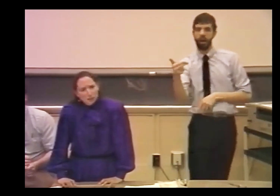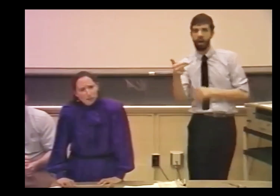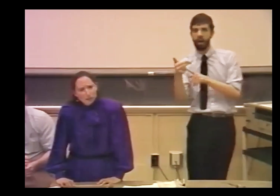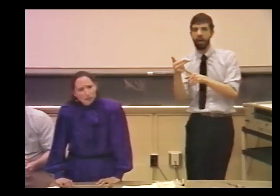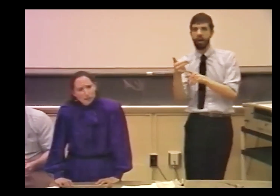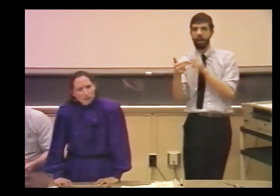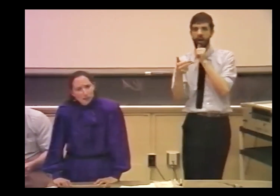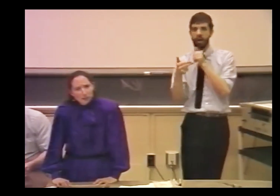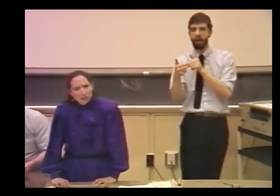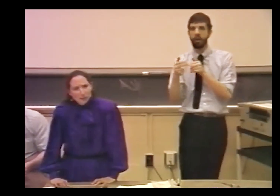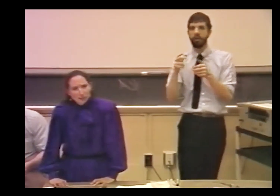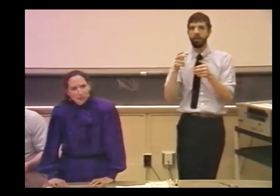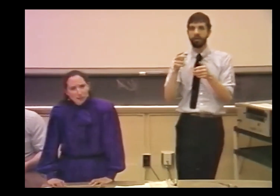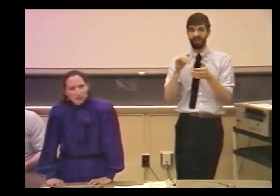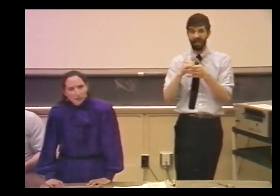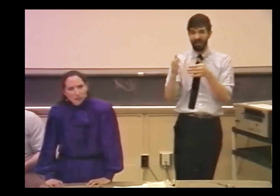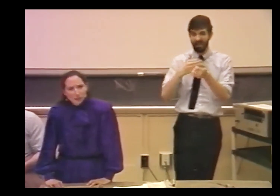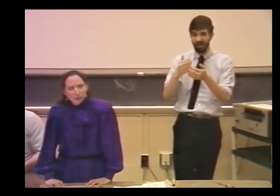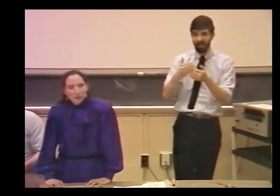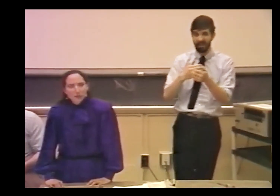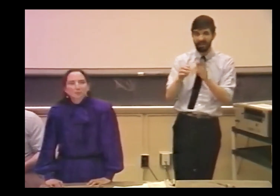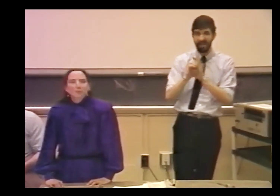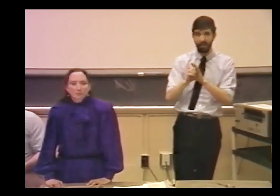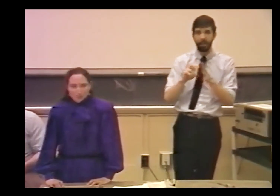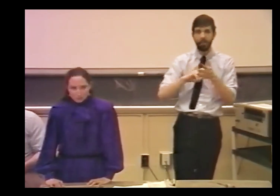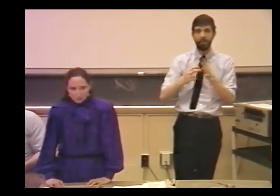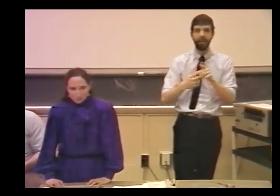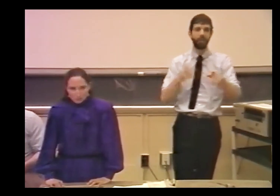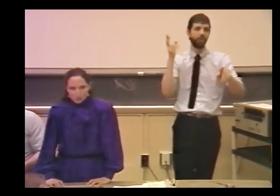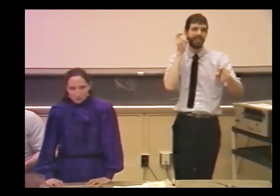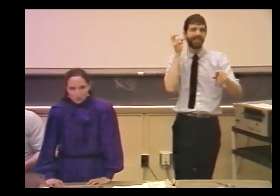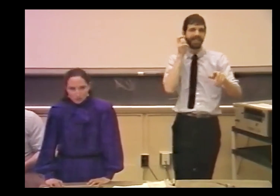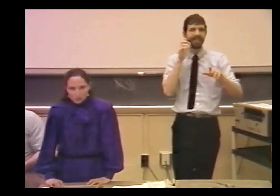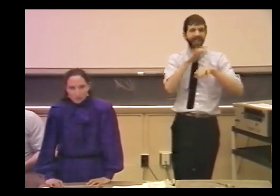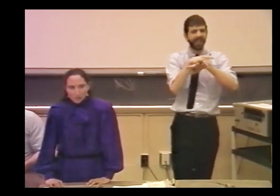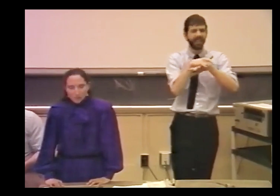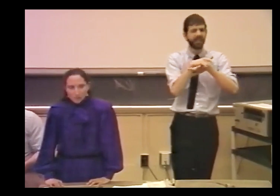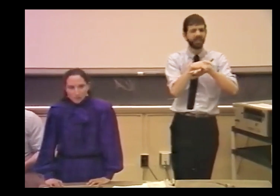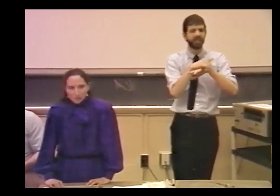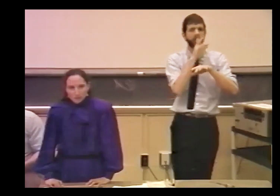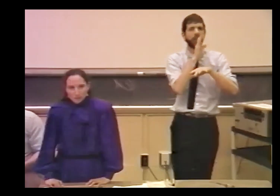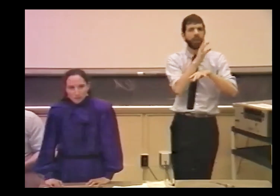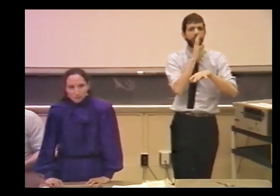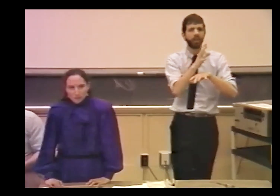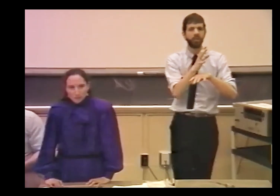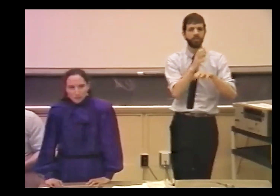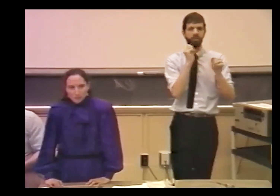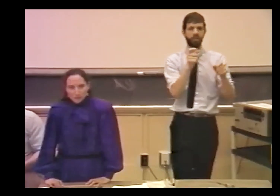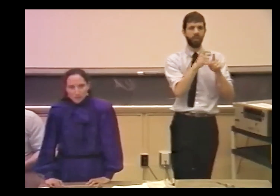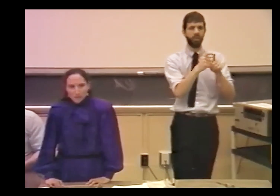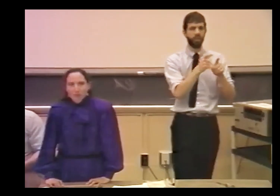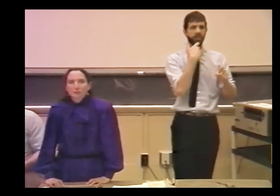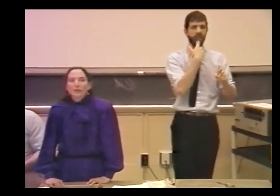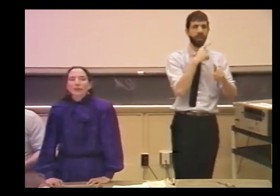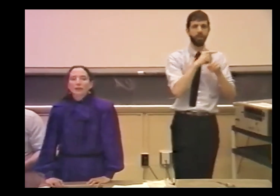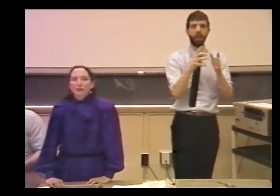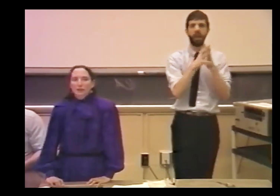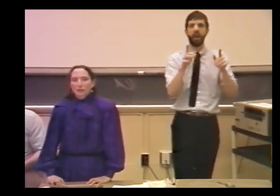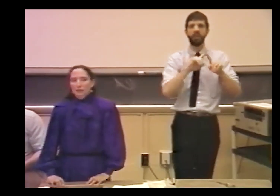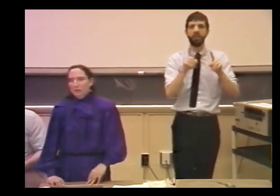an arbitrary example. Because a lot of times when you listen to English, no word is said, but a lot of different tones are expressed. Or